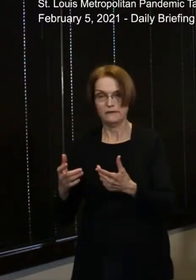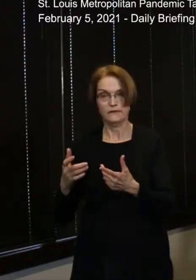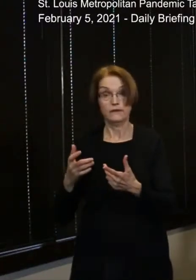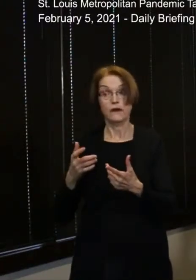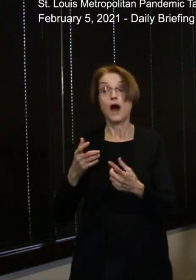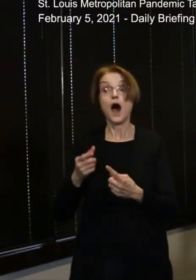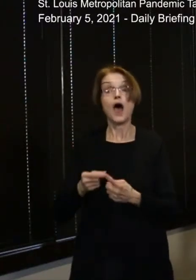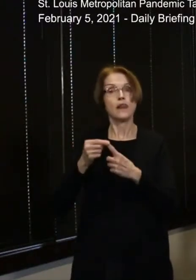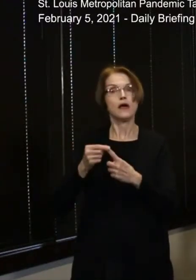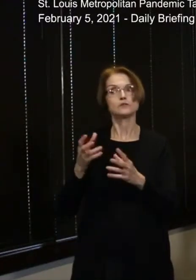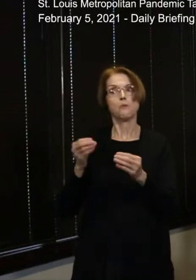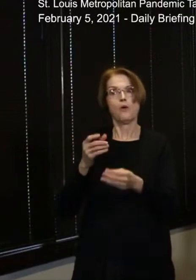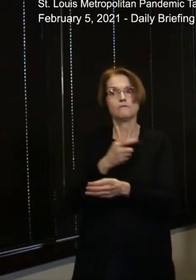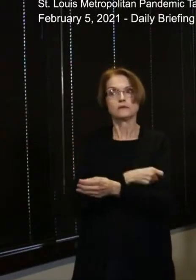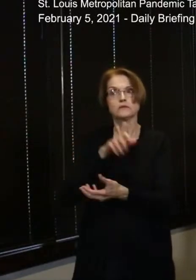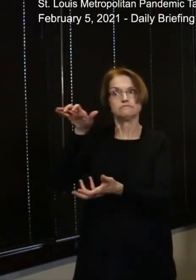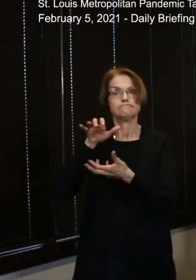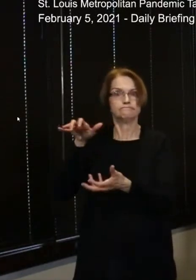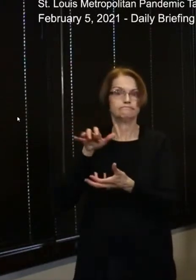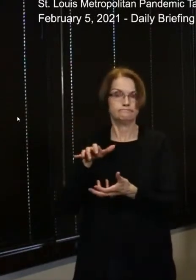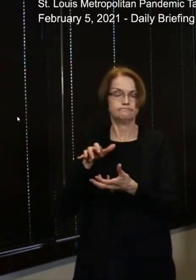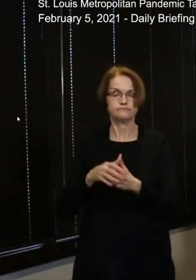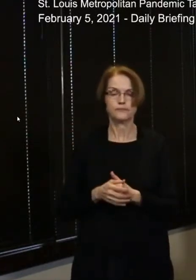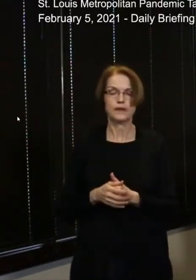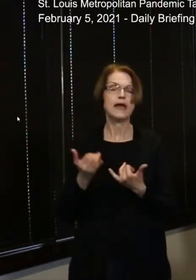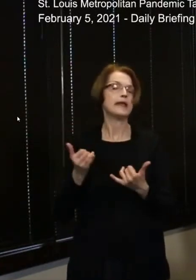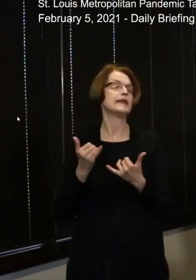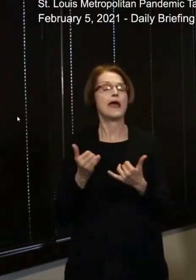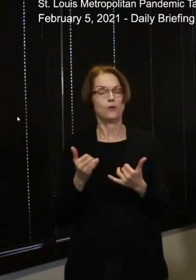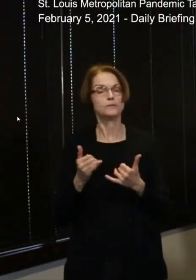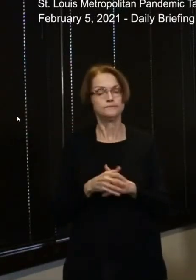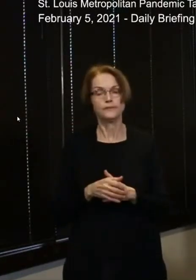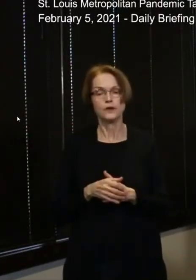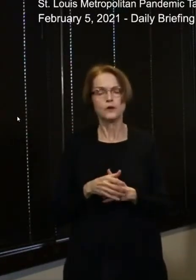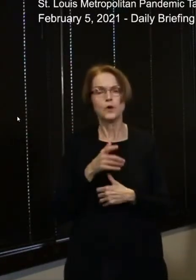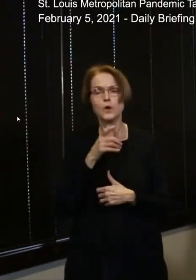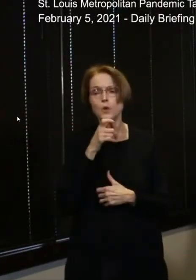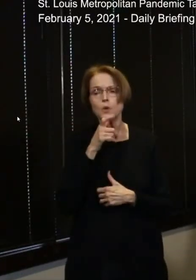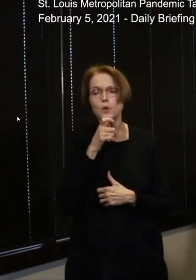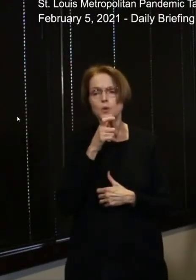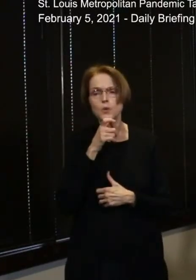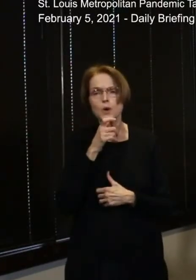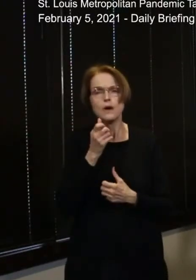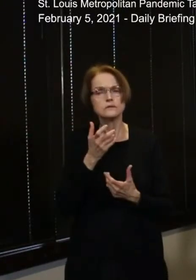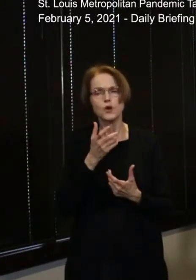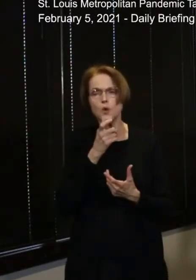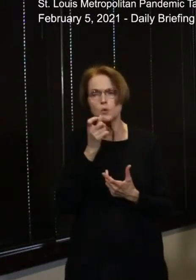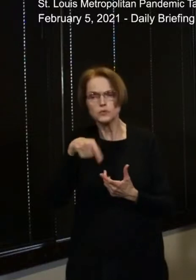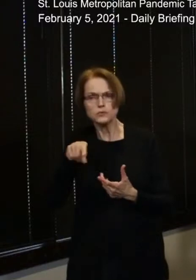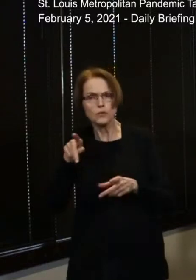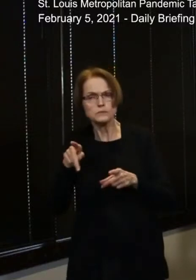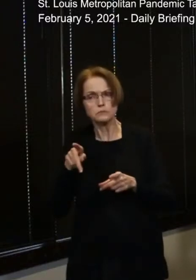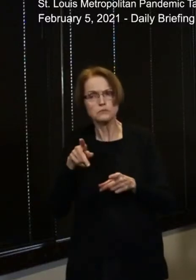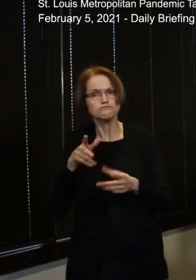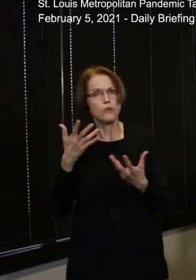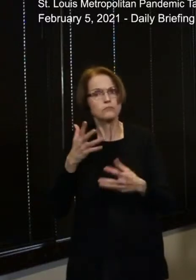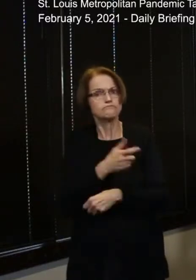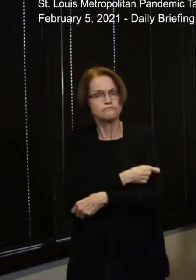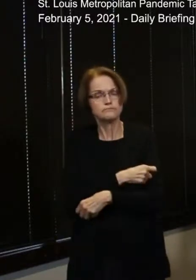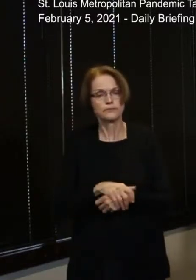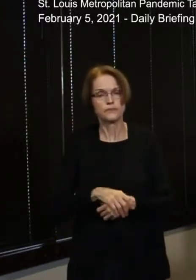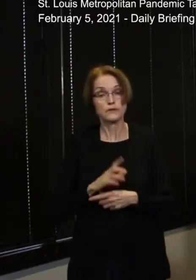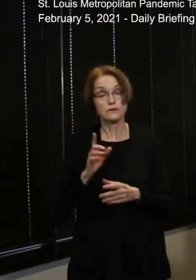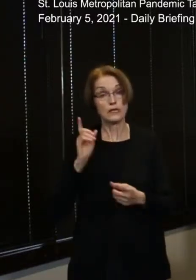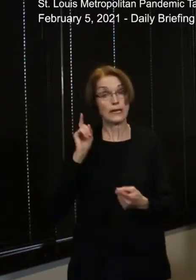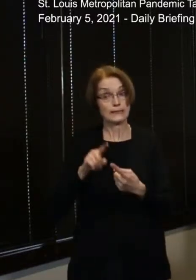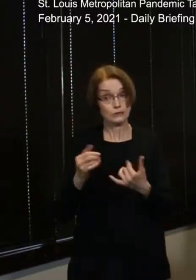I wanted to talk a little bit now about who has received vaccines so far. So to date, the task force hospitals